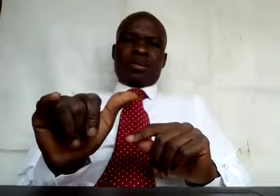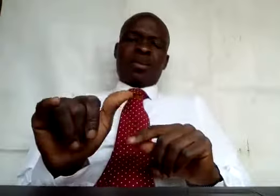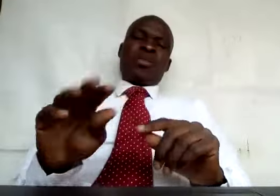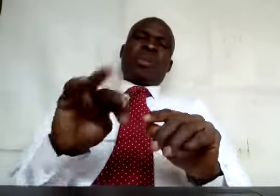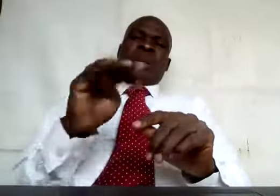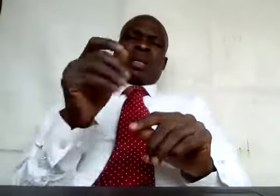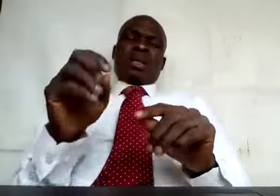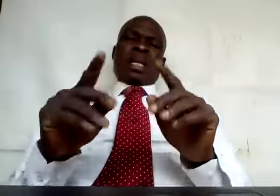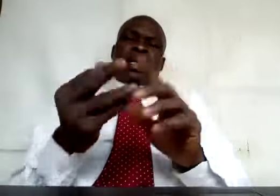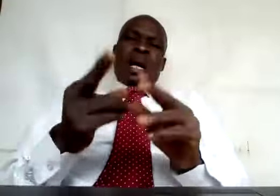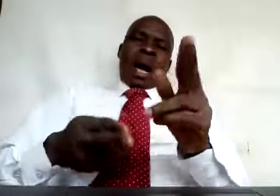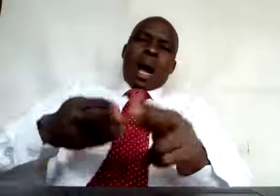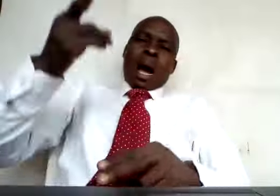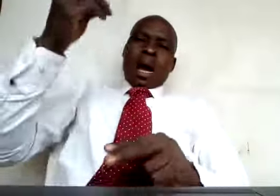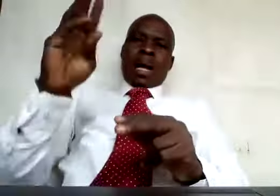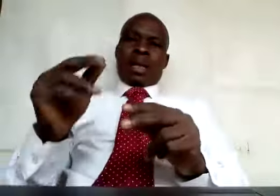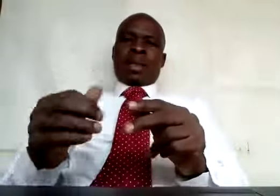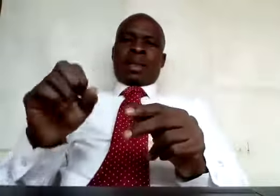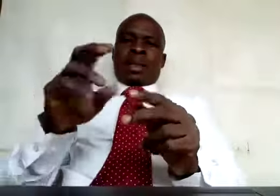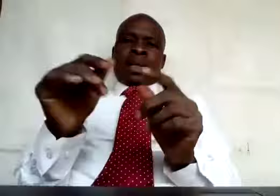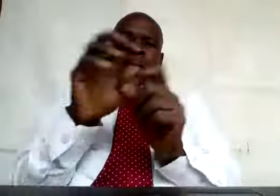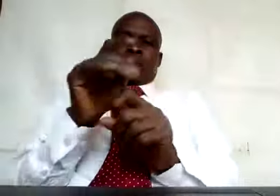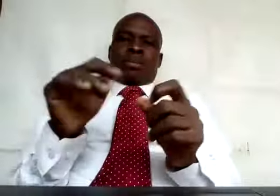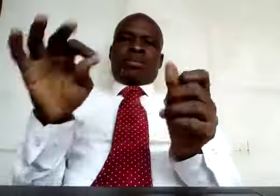high densities, that is, they are heavy.